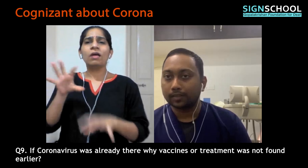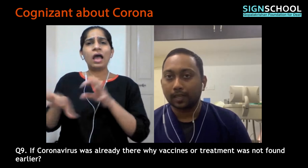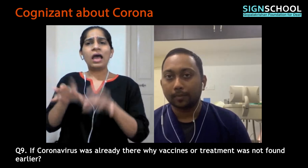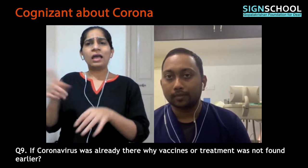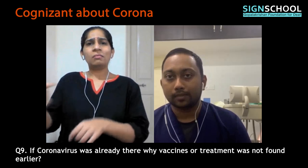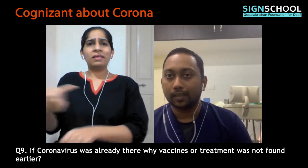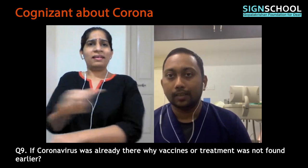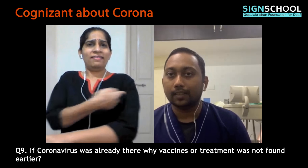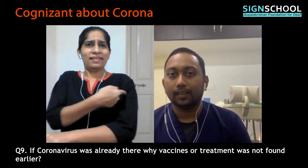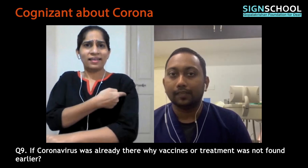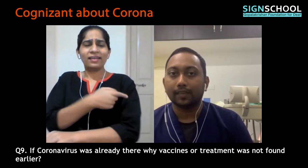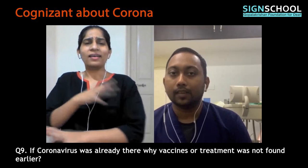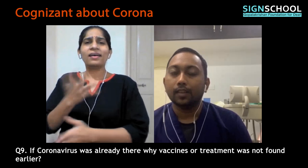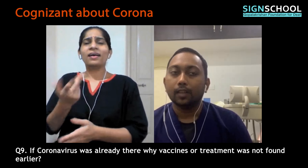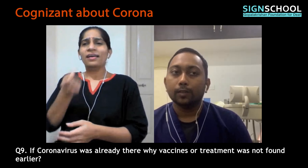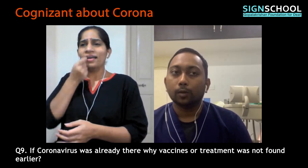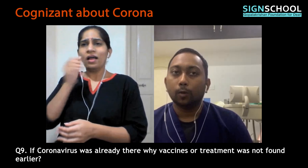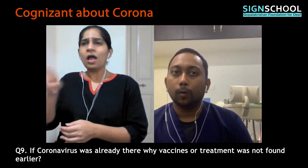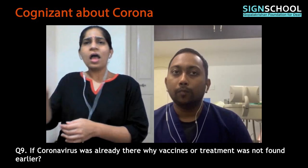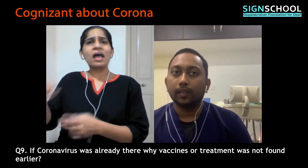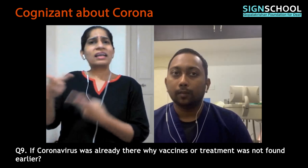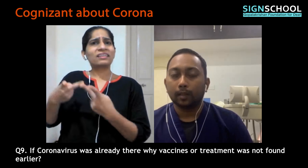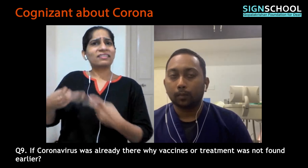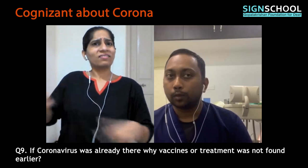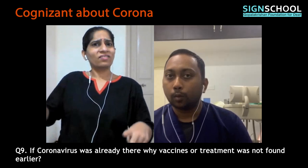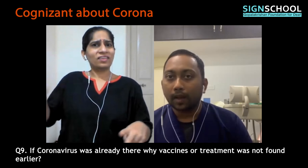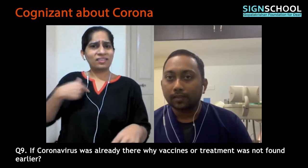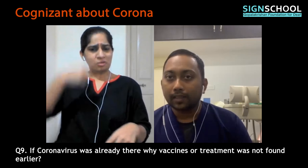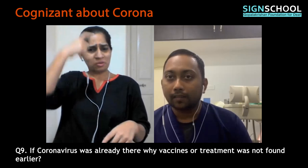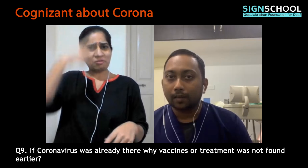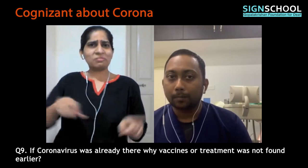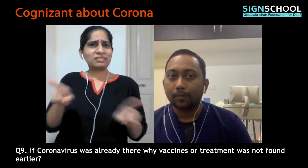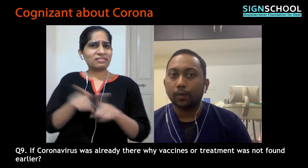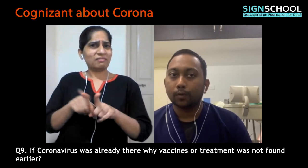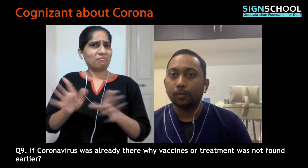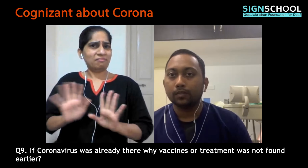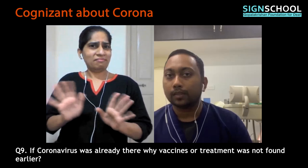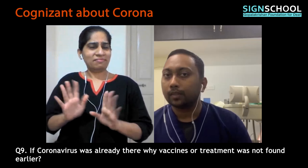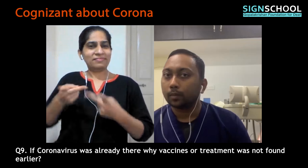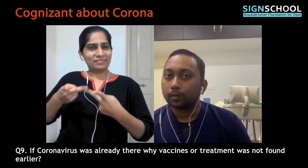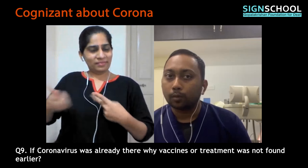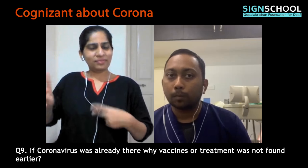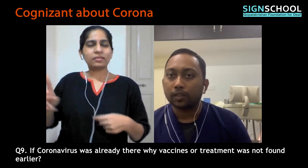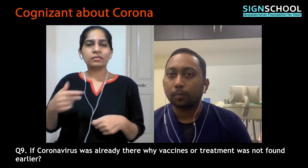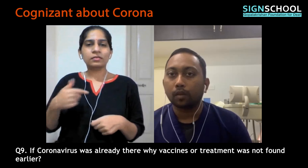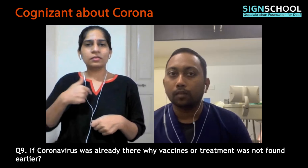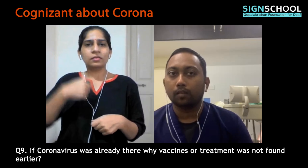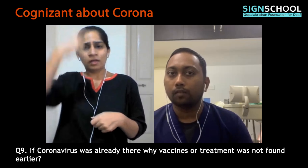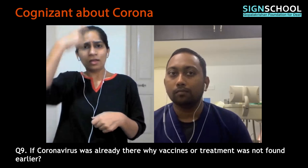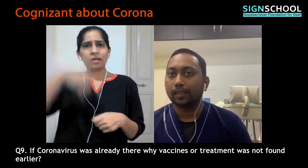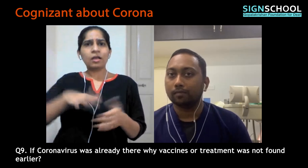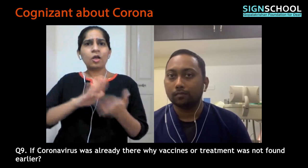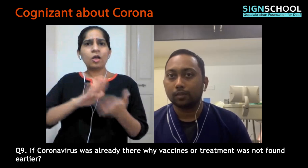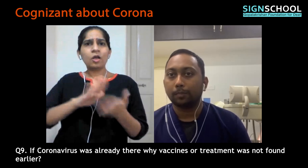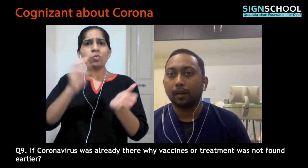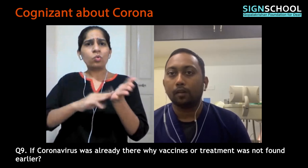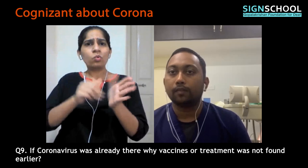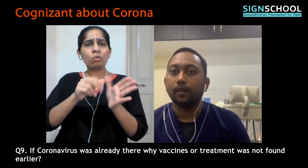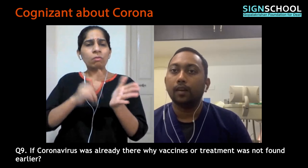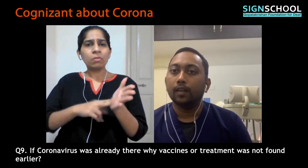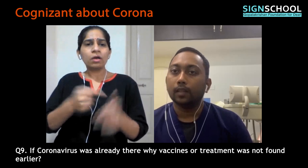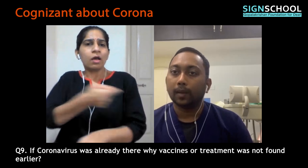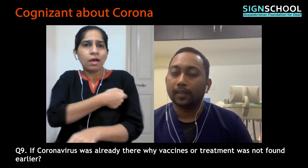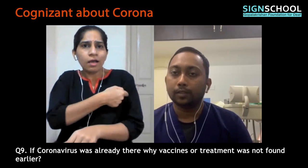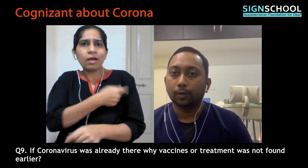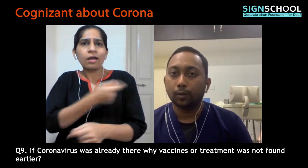humans are not same. It's a little different. So there was no vaccine developed for humans as there was no much like spread